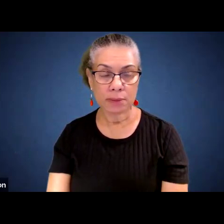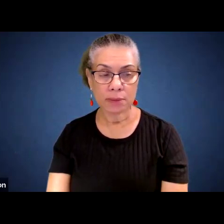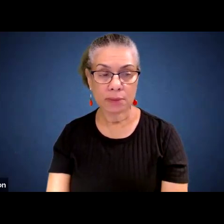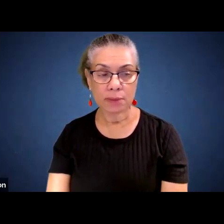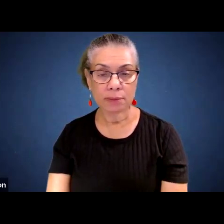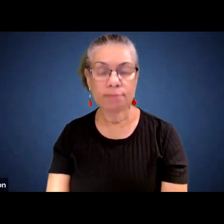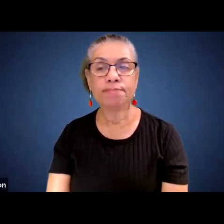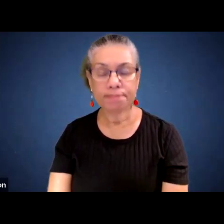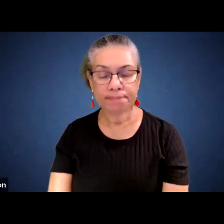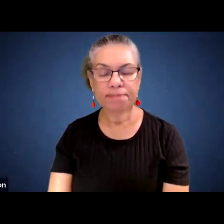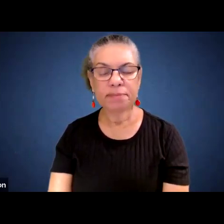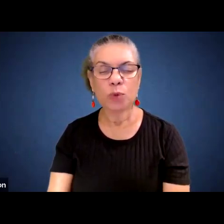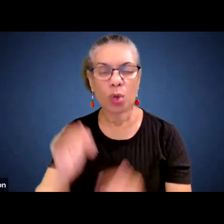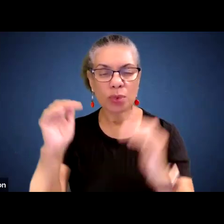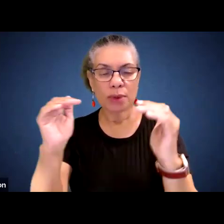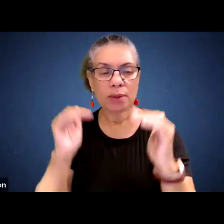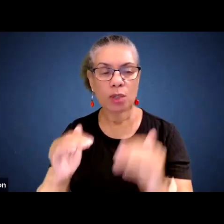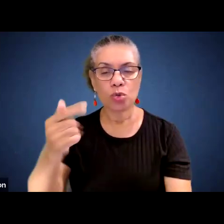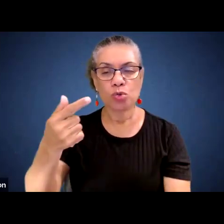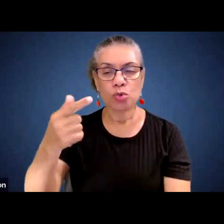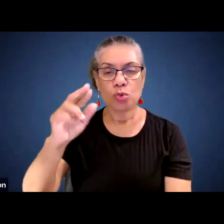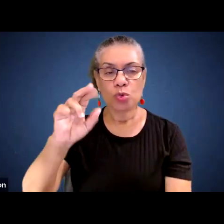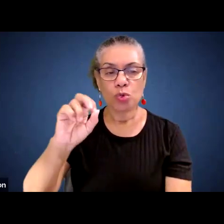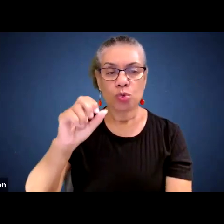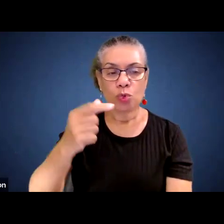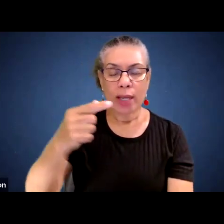Yeah, so our next speaker is Greg Peterson.